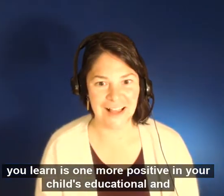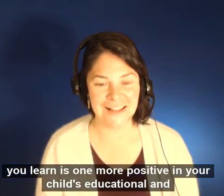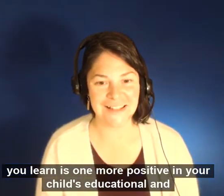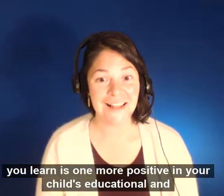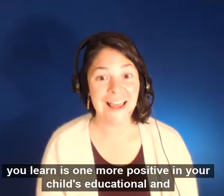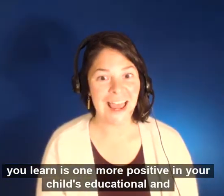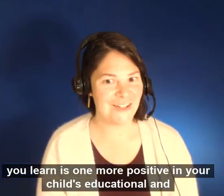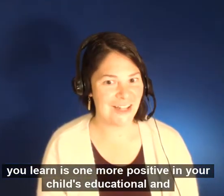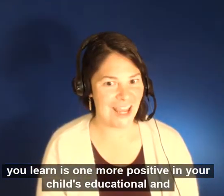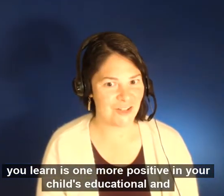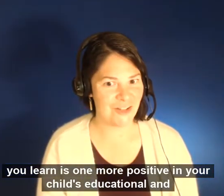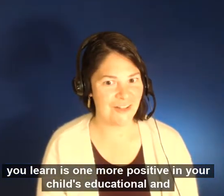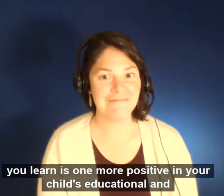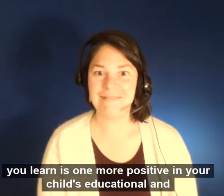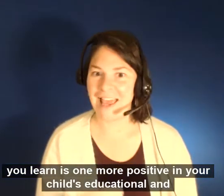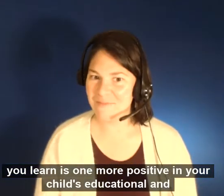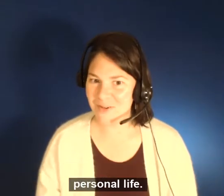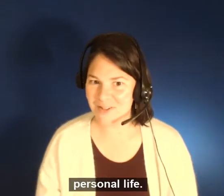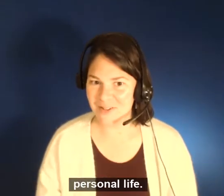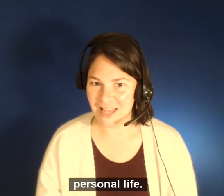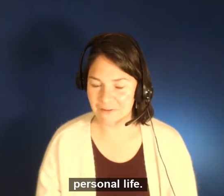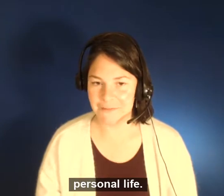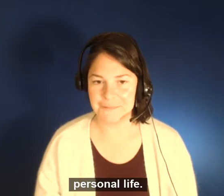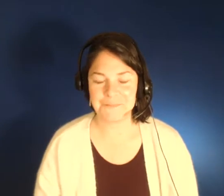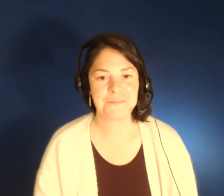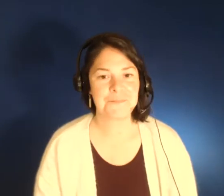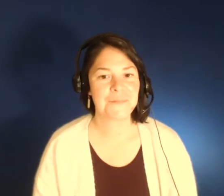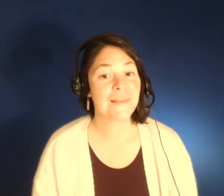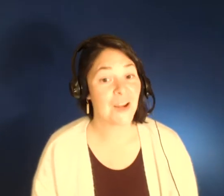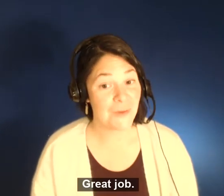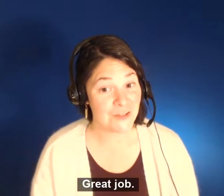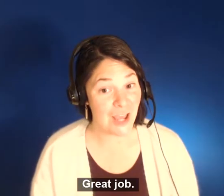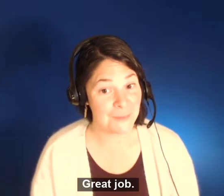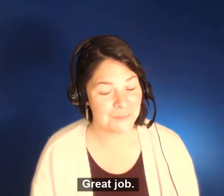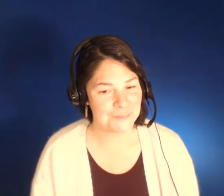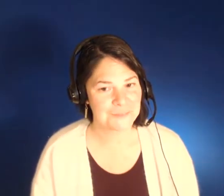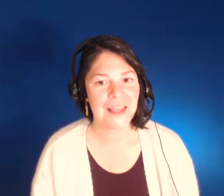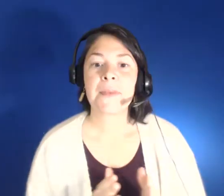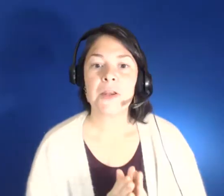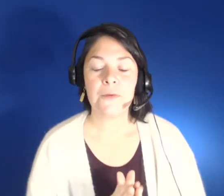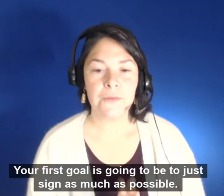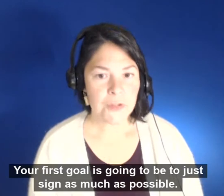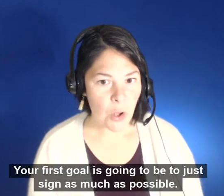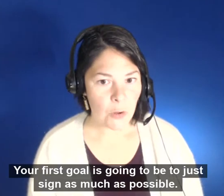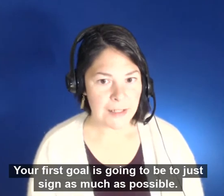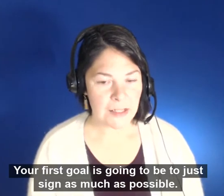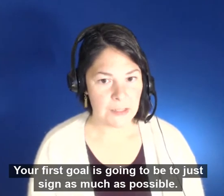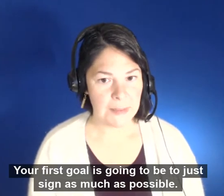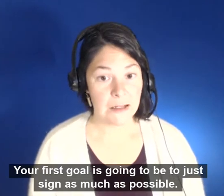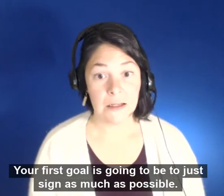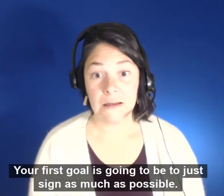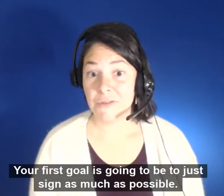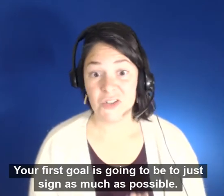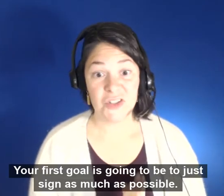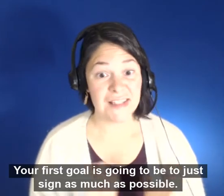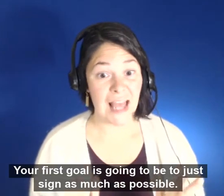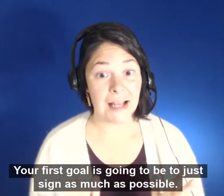child's educational and personal life. Great job. Your first goal is going to be to just sign as